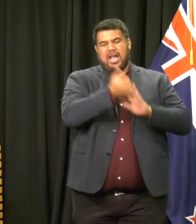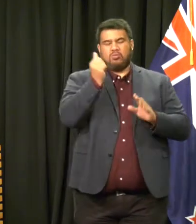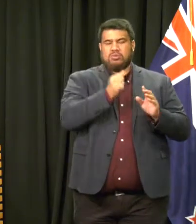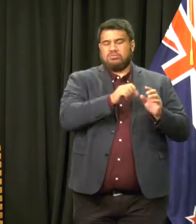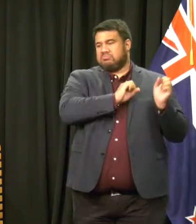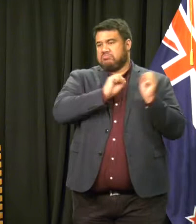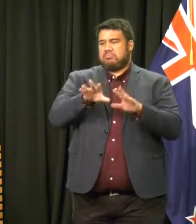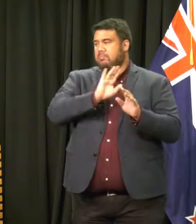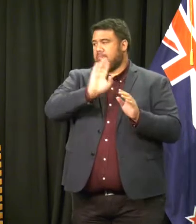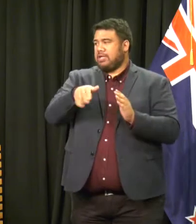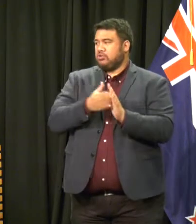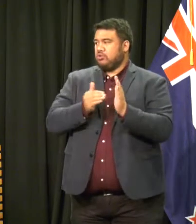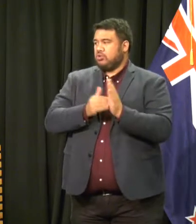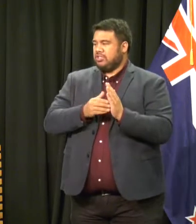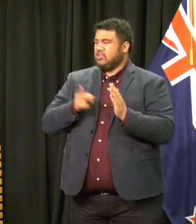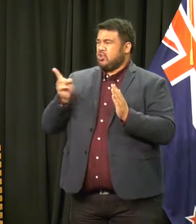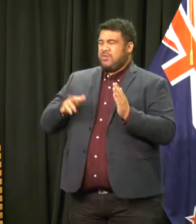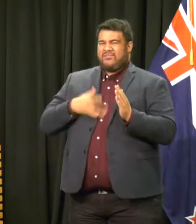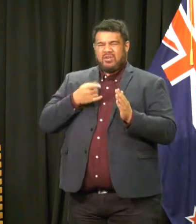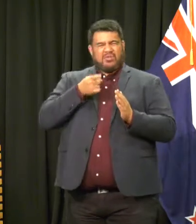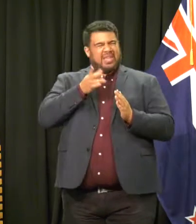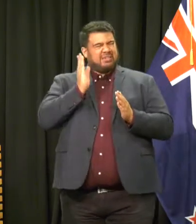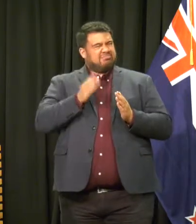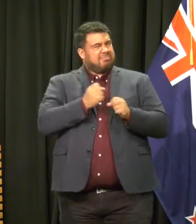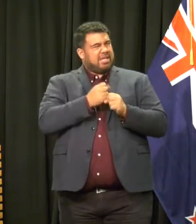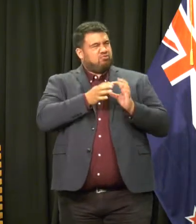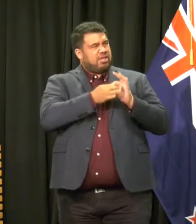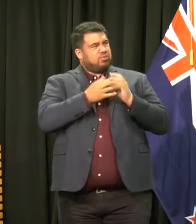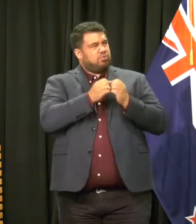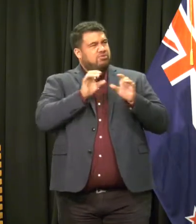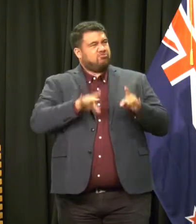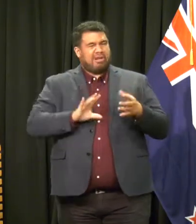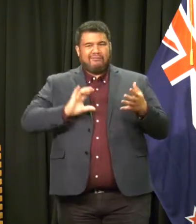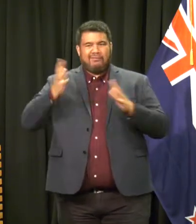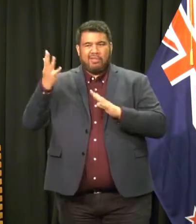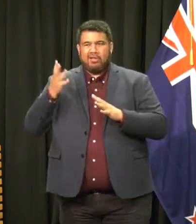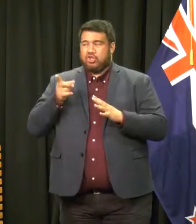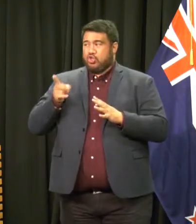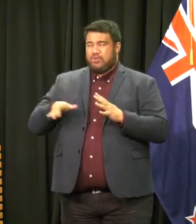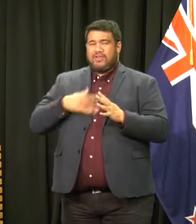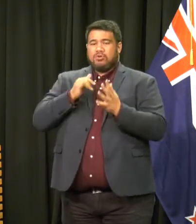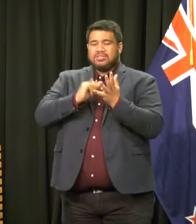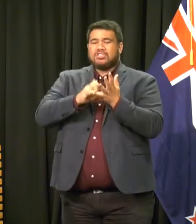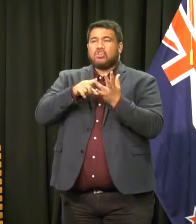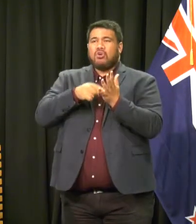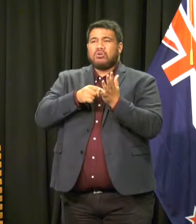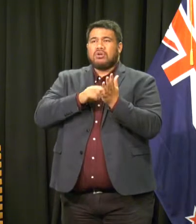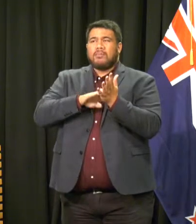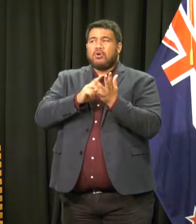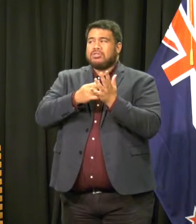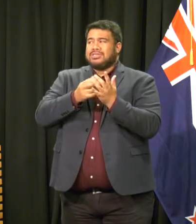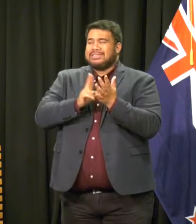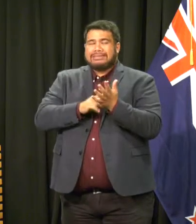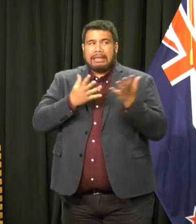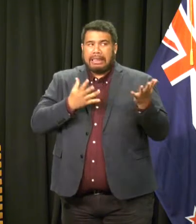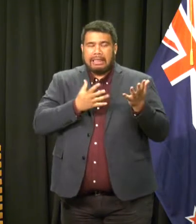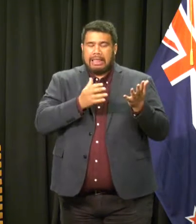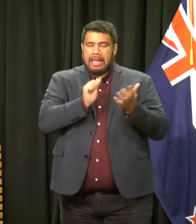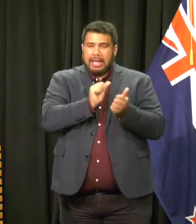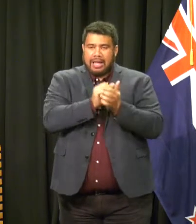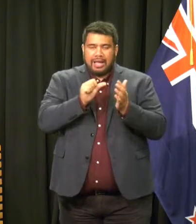Morrison government, have you given up hope of a policy change? My job is to represent New Zealand's views and interests, and in that